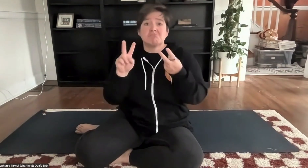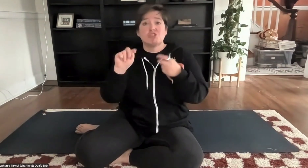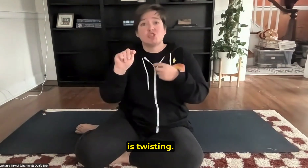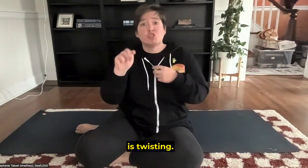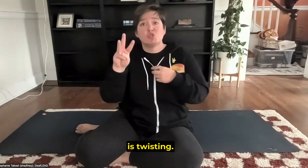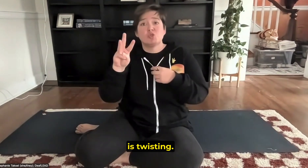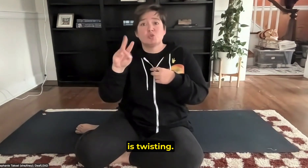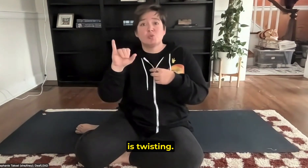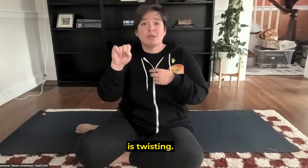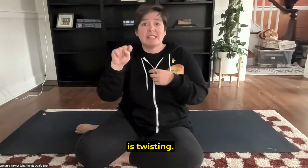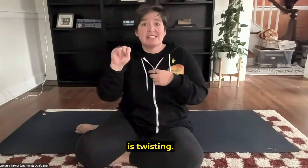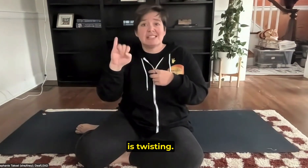is twisting.